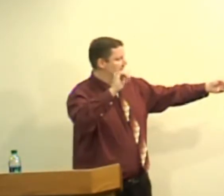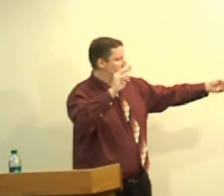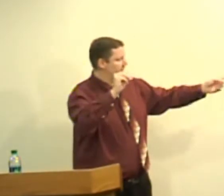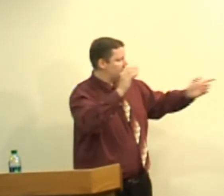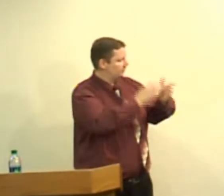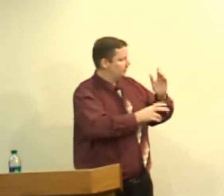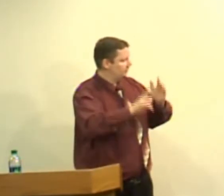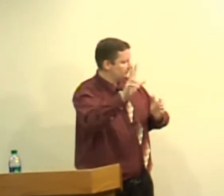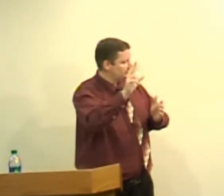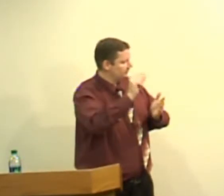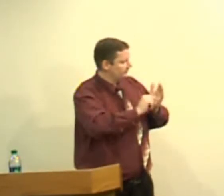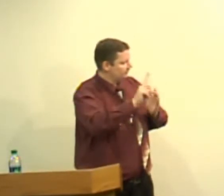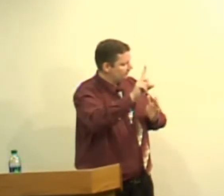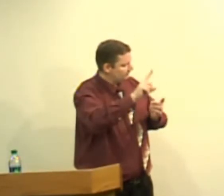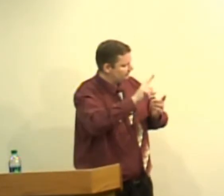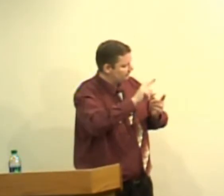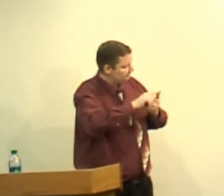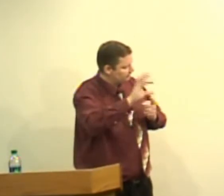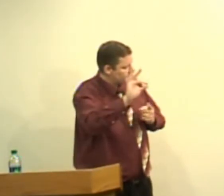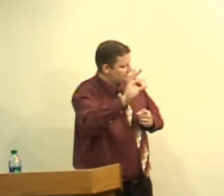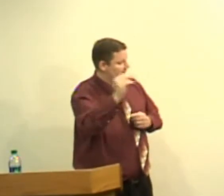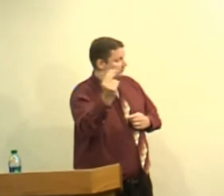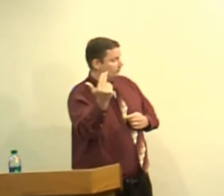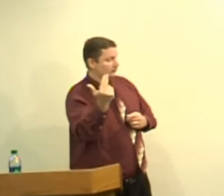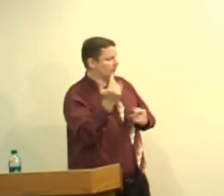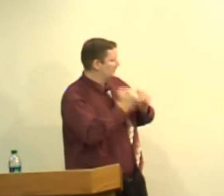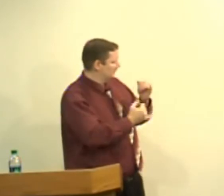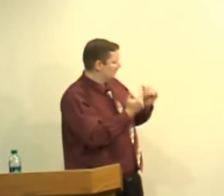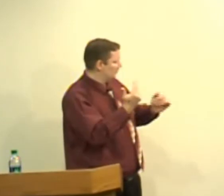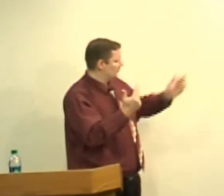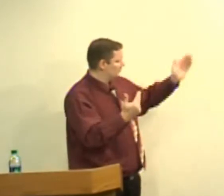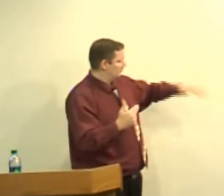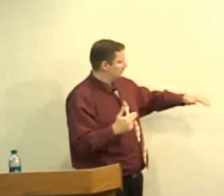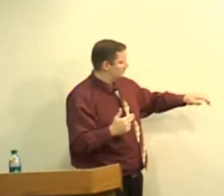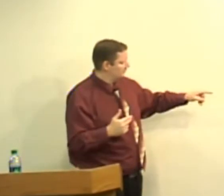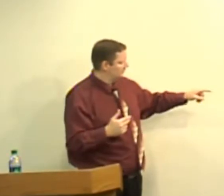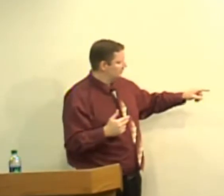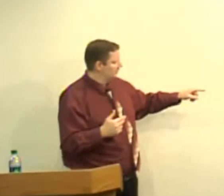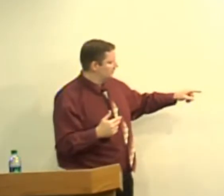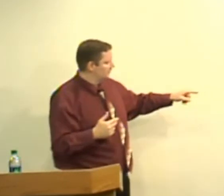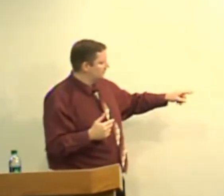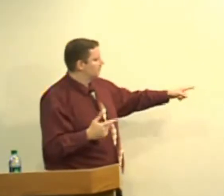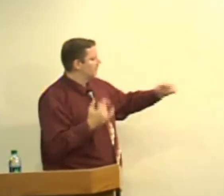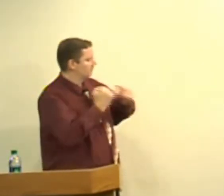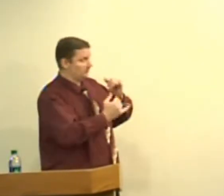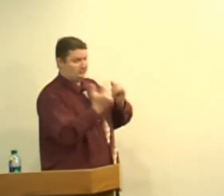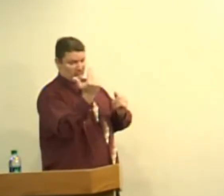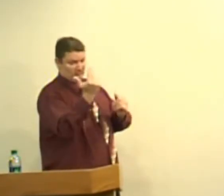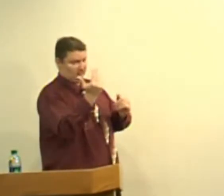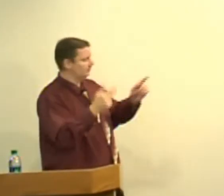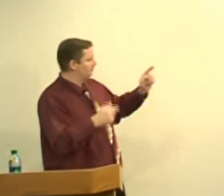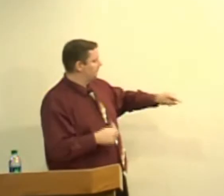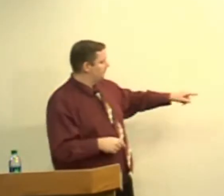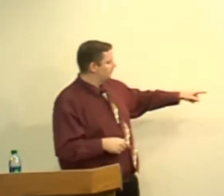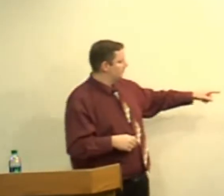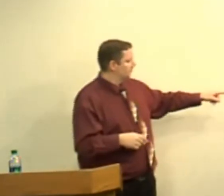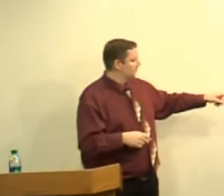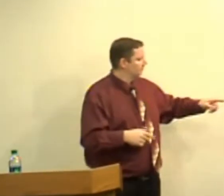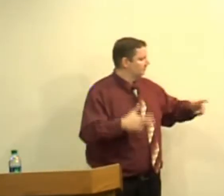And where can we see about this? We can see this in 2 Timothy, chapter 3, verses 1 to 9 and 13. We see here, in verse 13